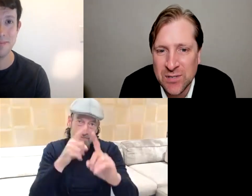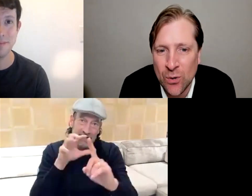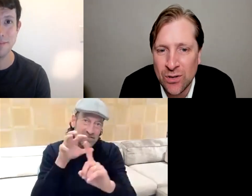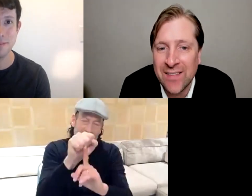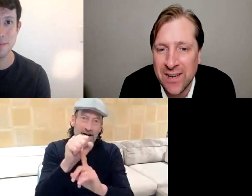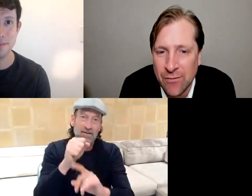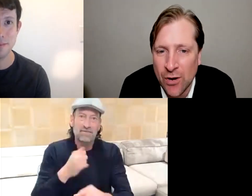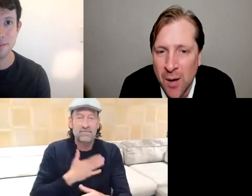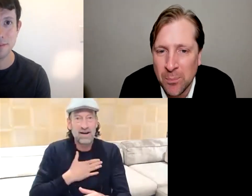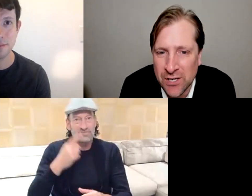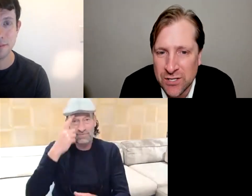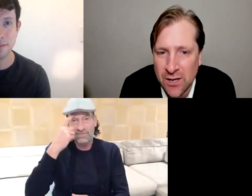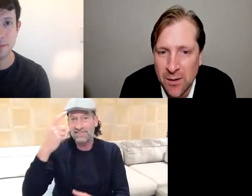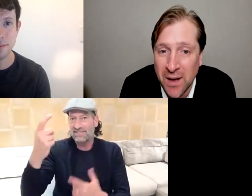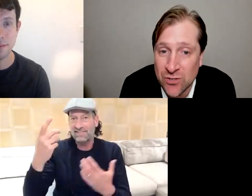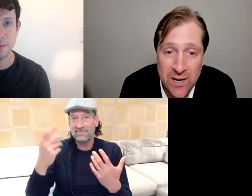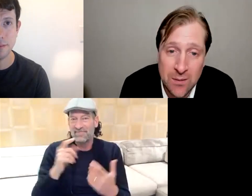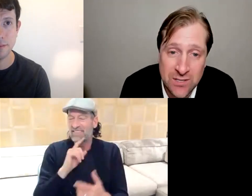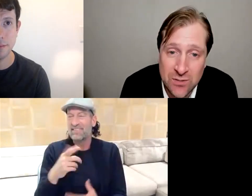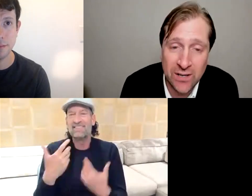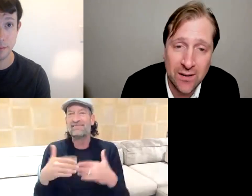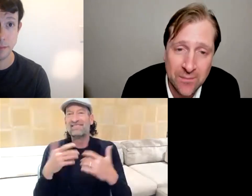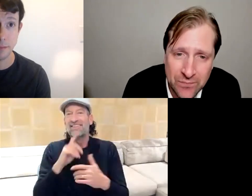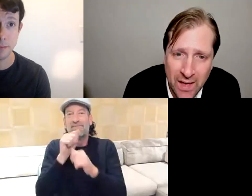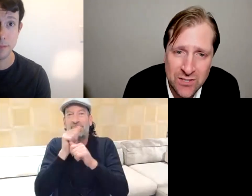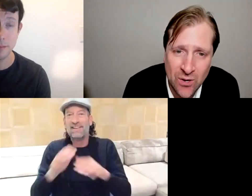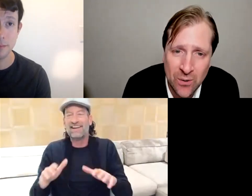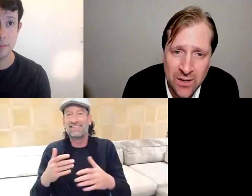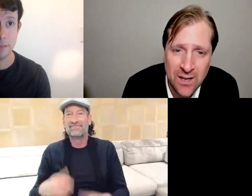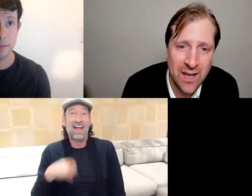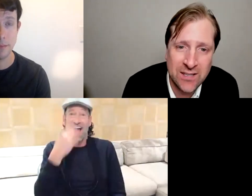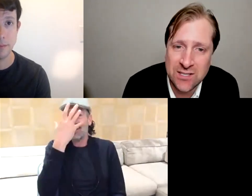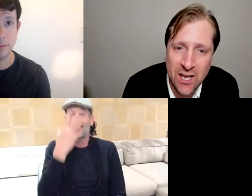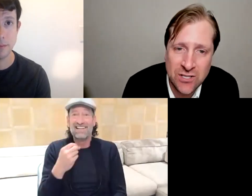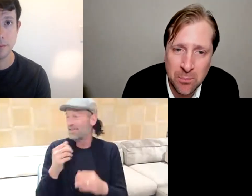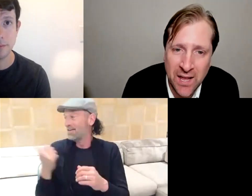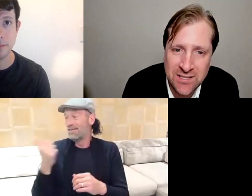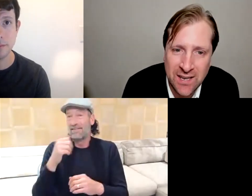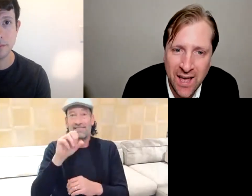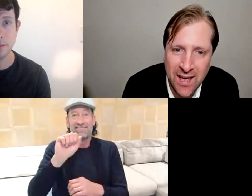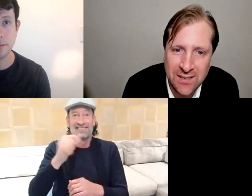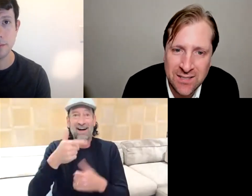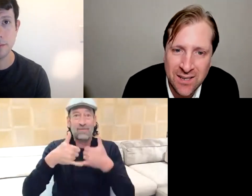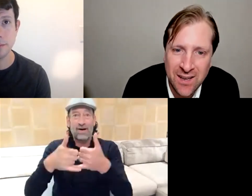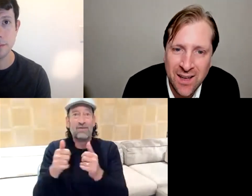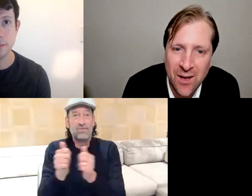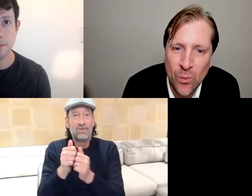And I'm so glad that I've accomplished my dreams, really. And so it's such a blessing.